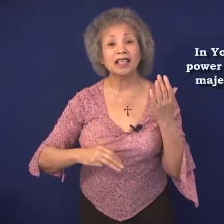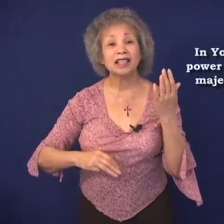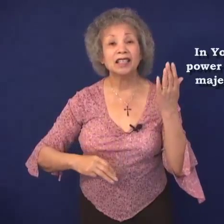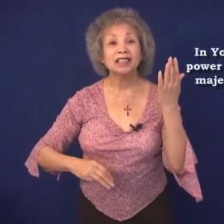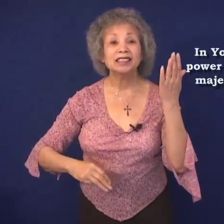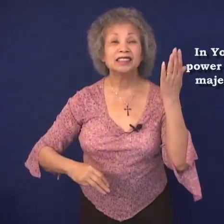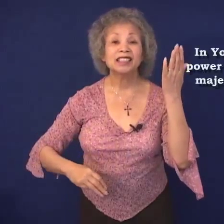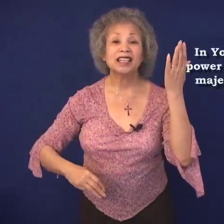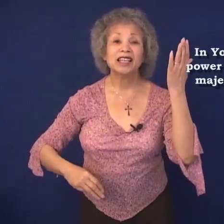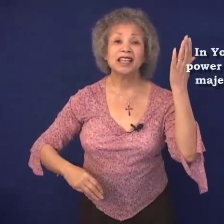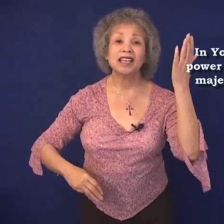majesty.